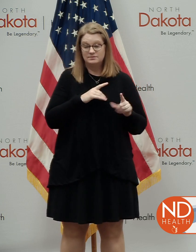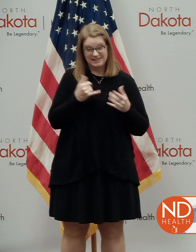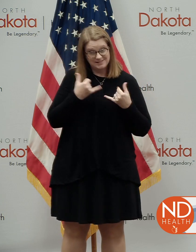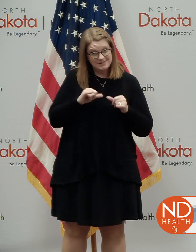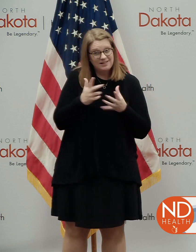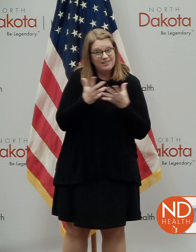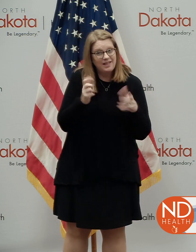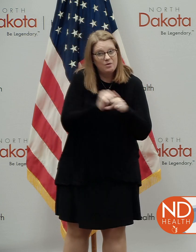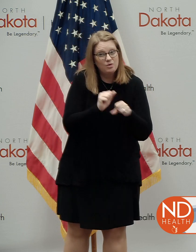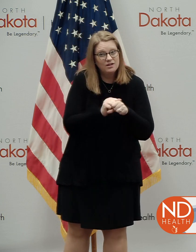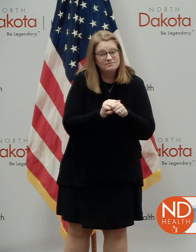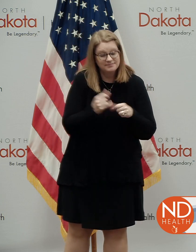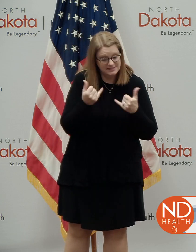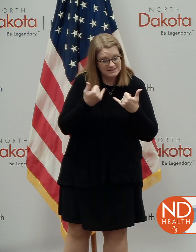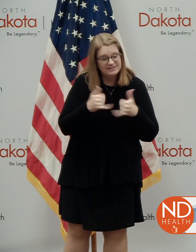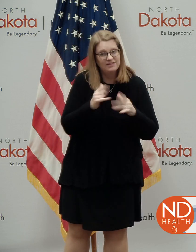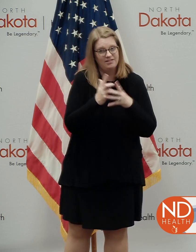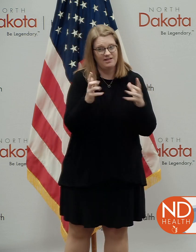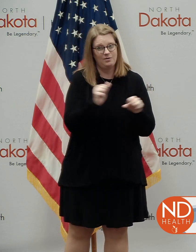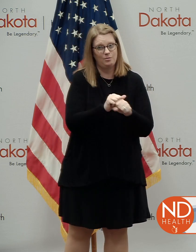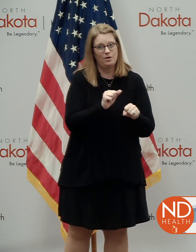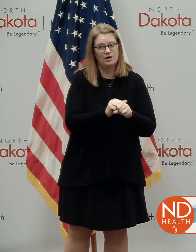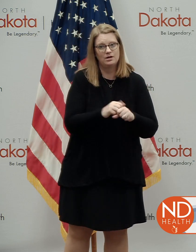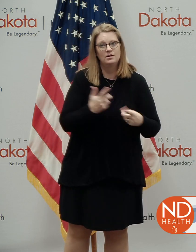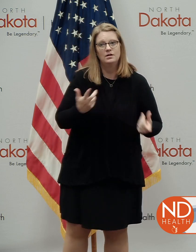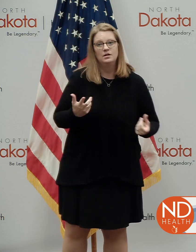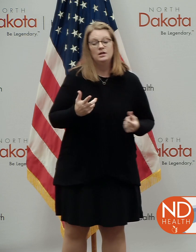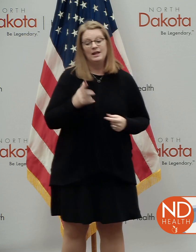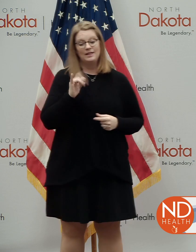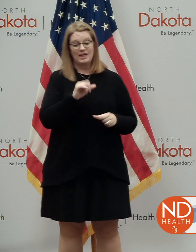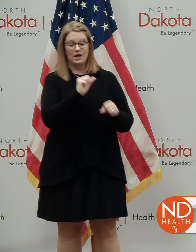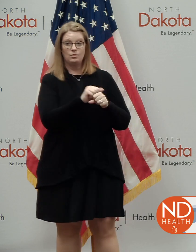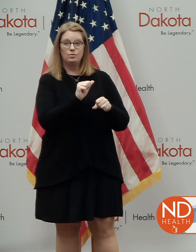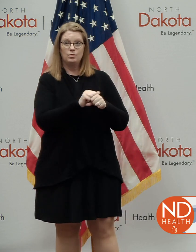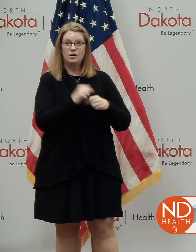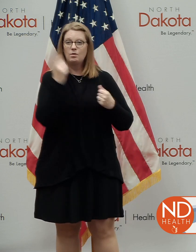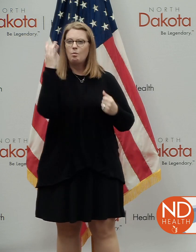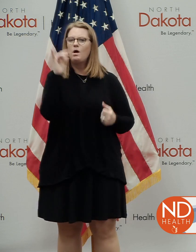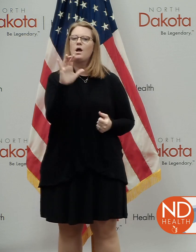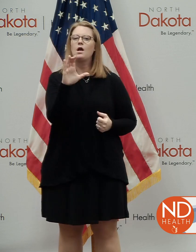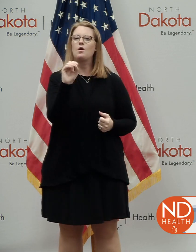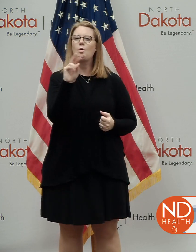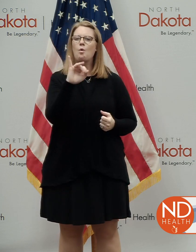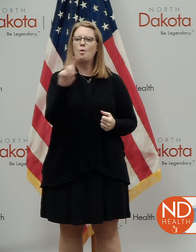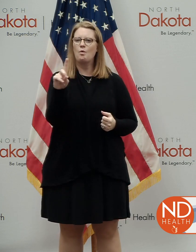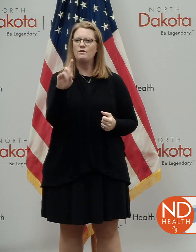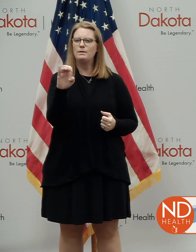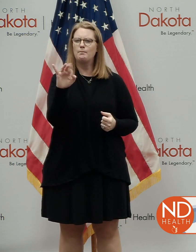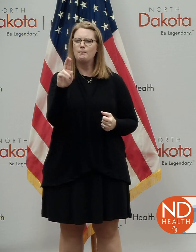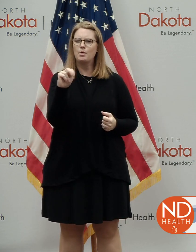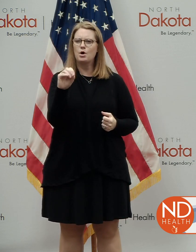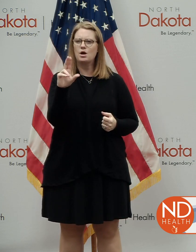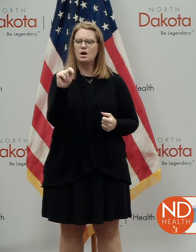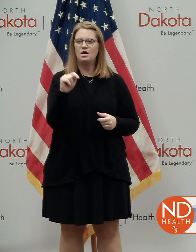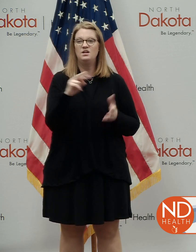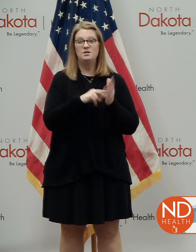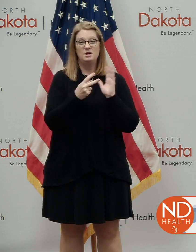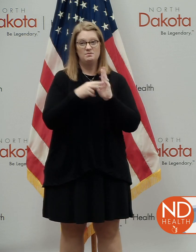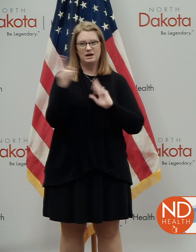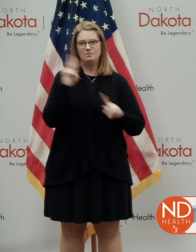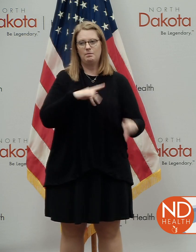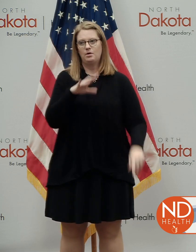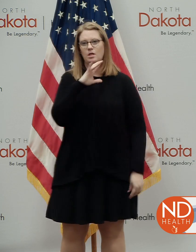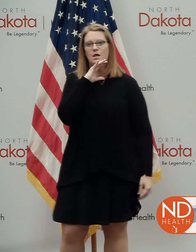work to do. And that work, I think, is because of COVID burnout. We have